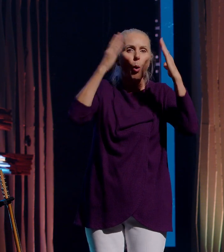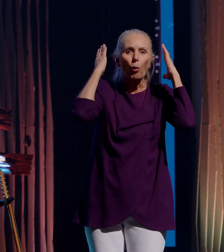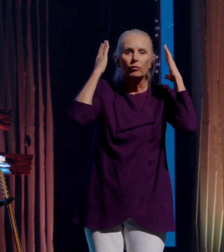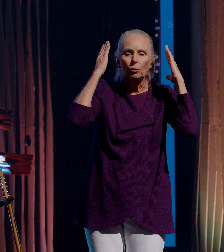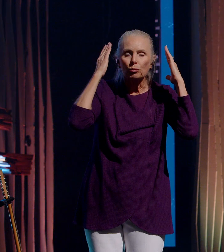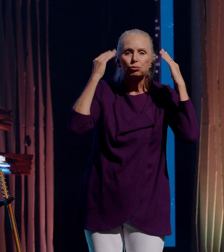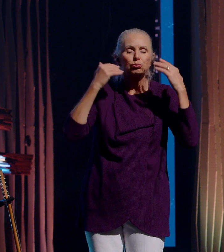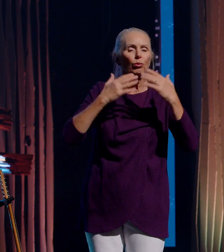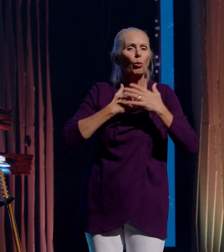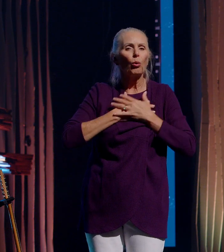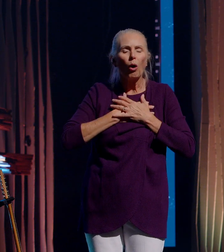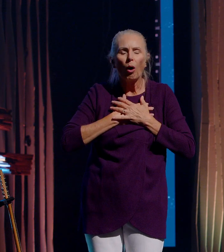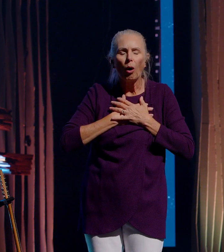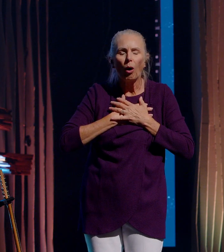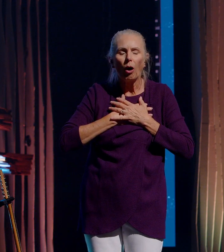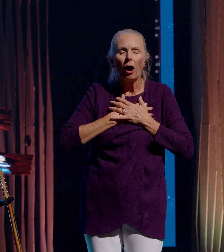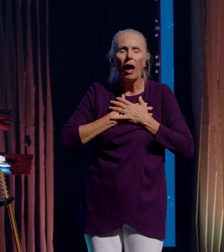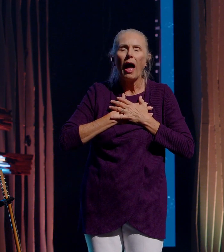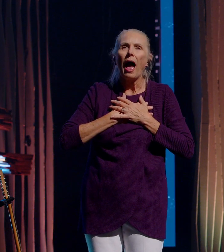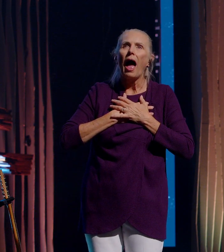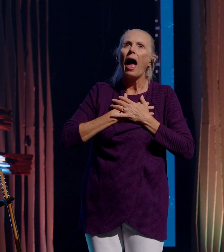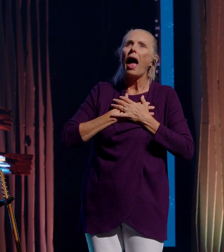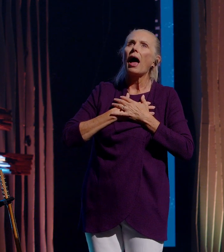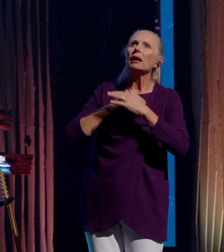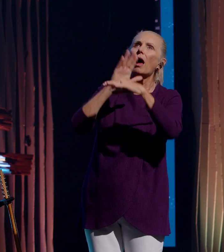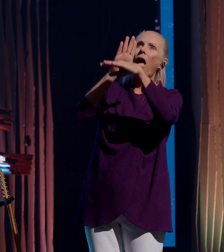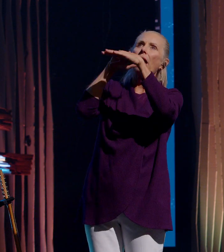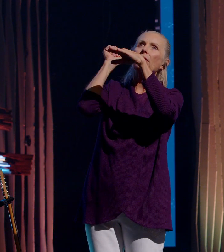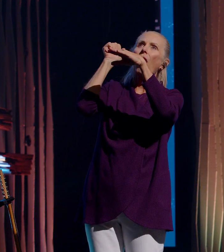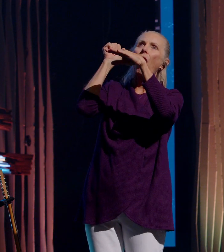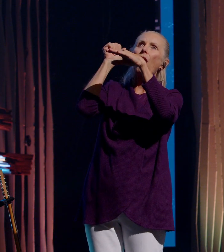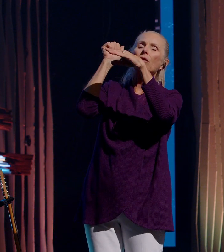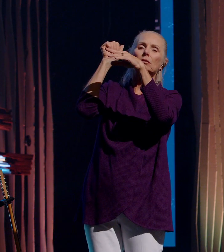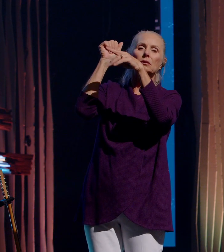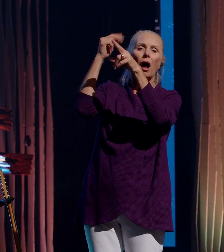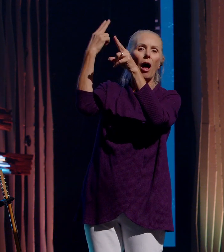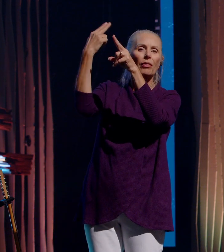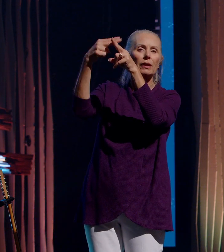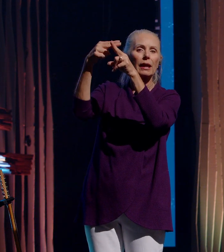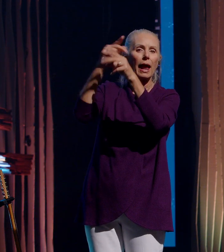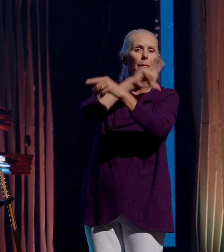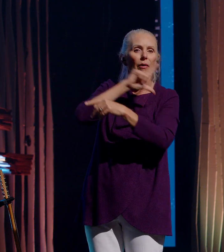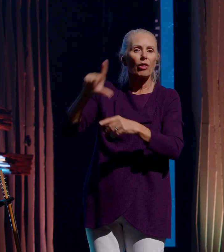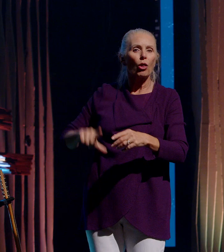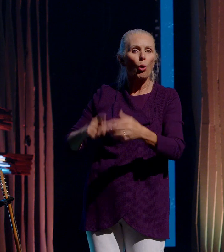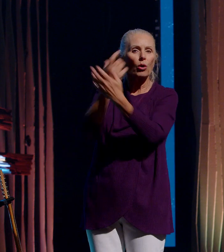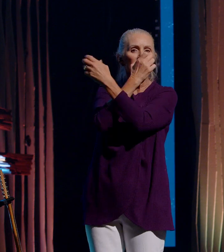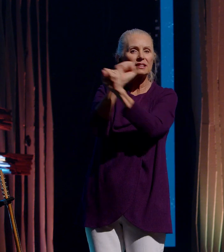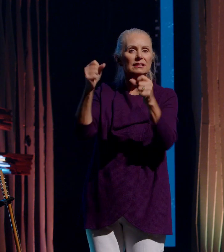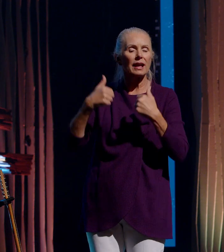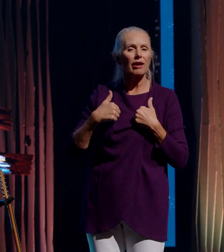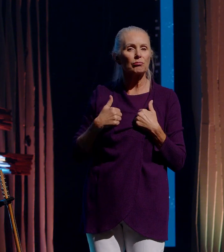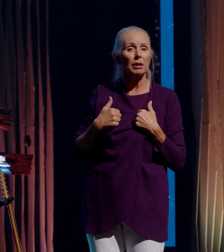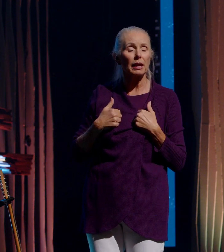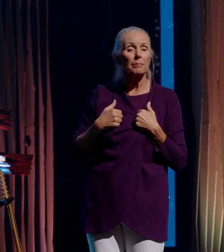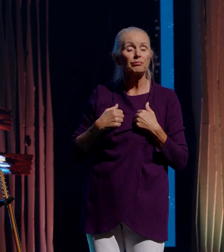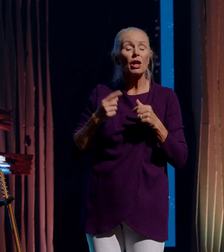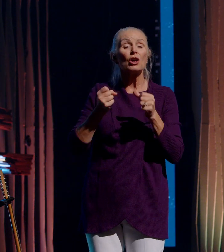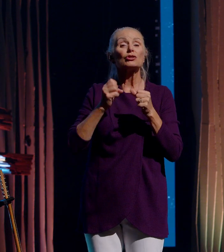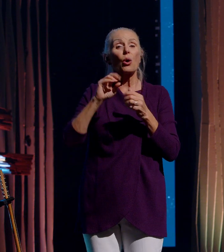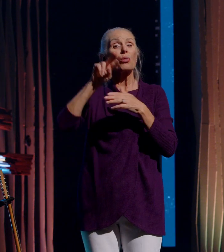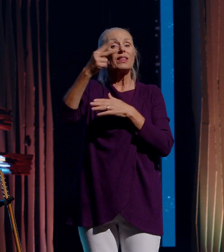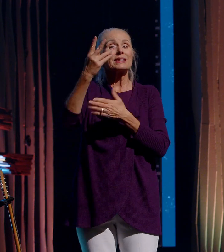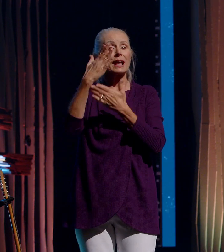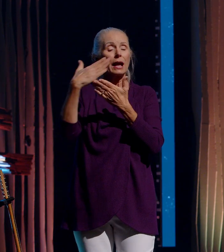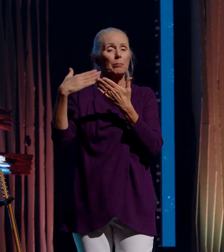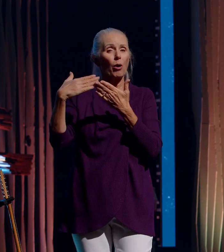sorrow. Then I called on the name of the Lord. Lord, save me. Second part of number 1 on your notes is